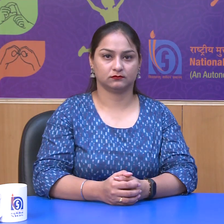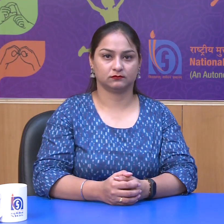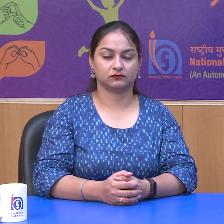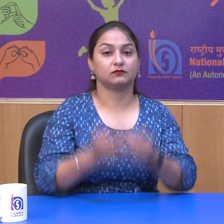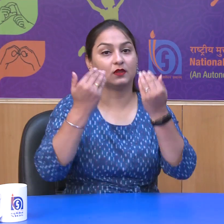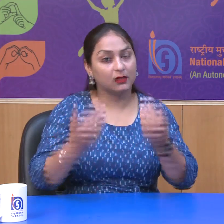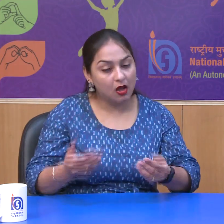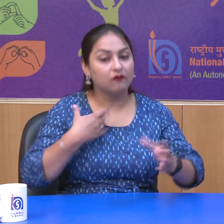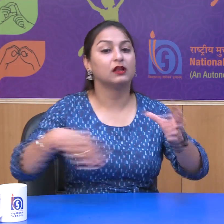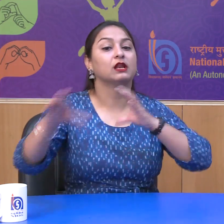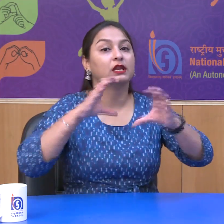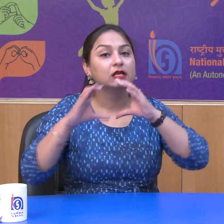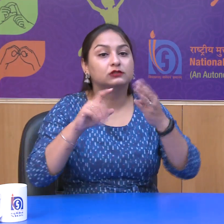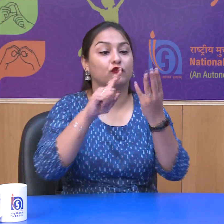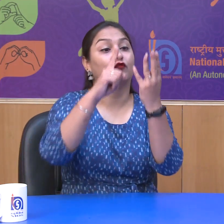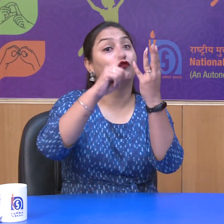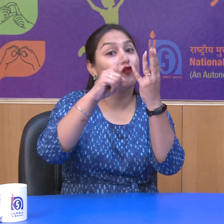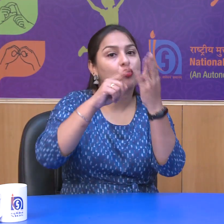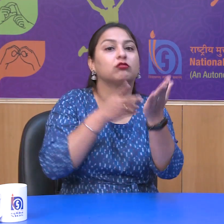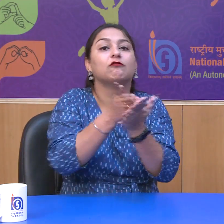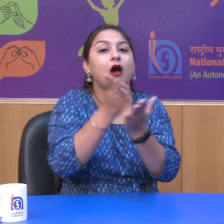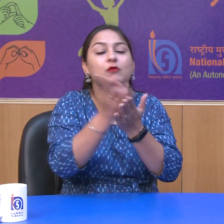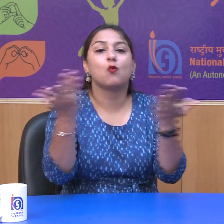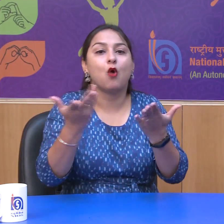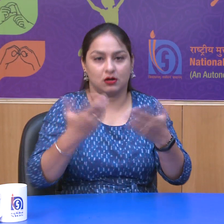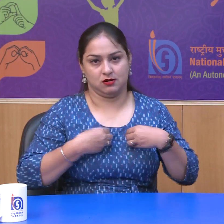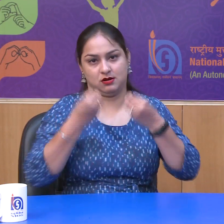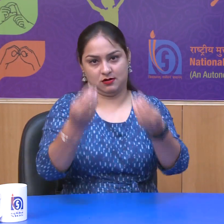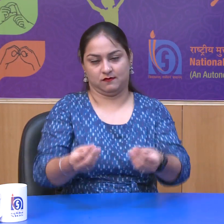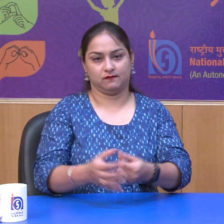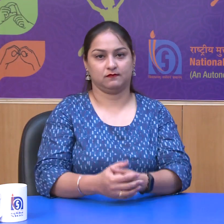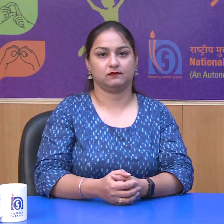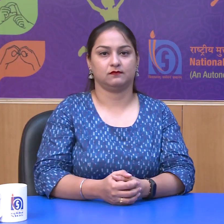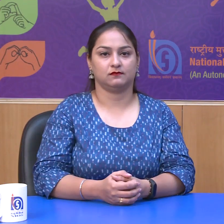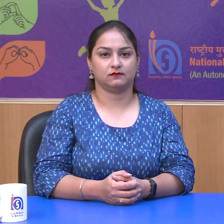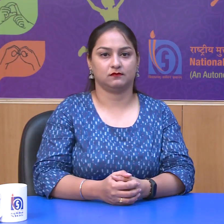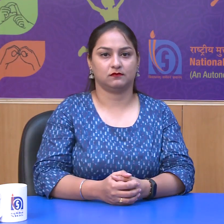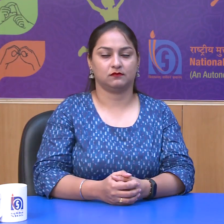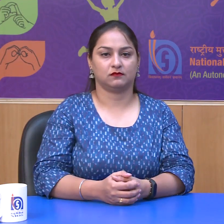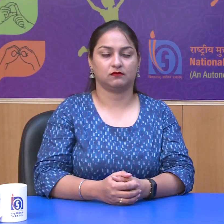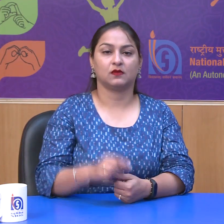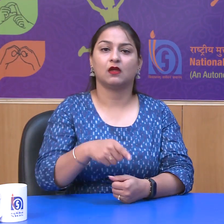Now we will discuss the fourth type of farming, which is mixed farming.